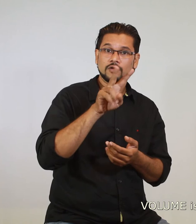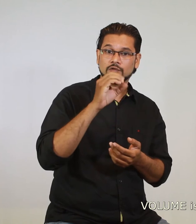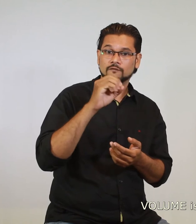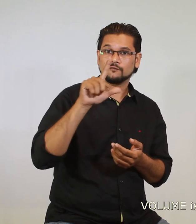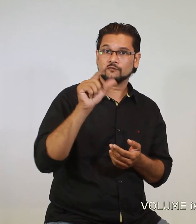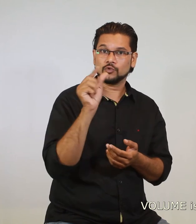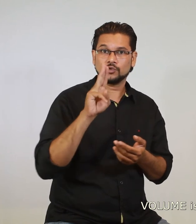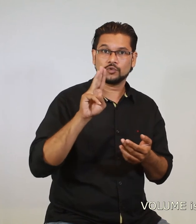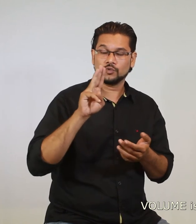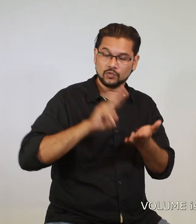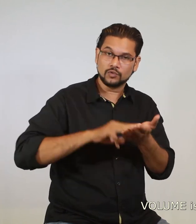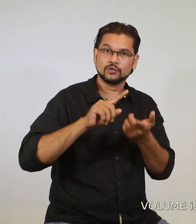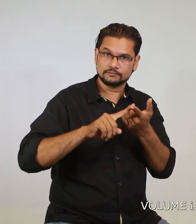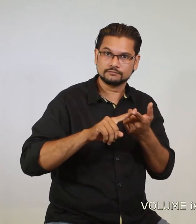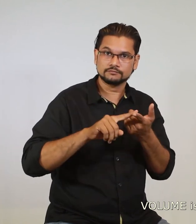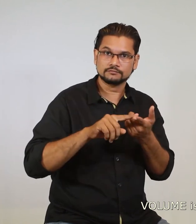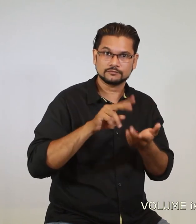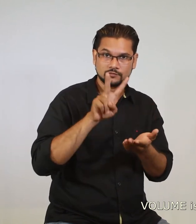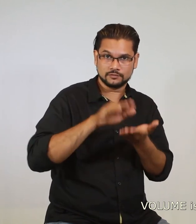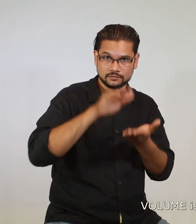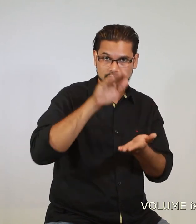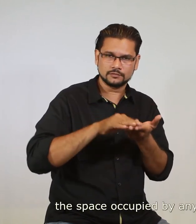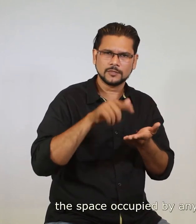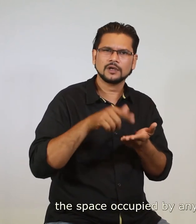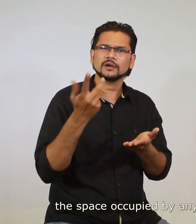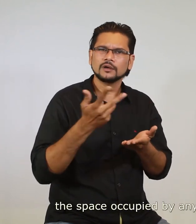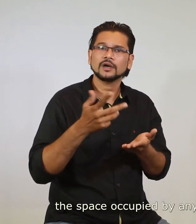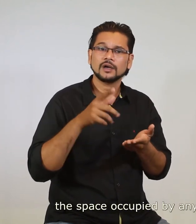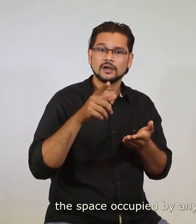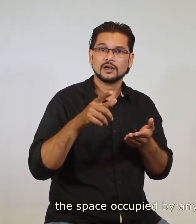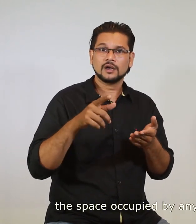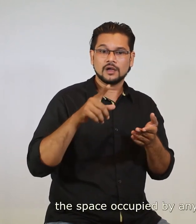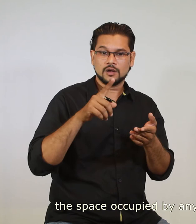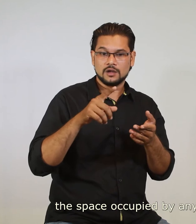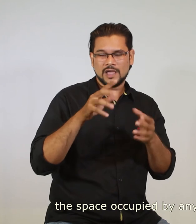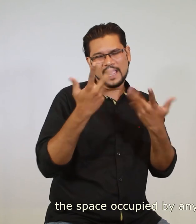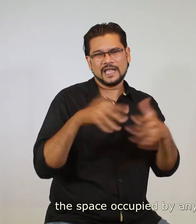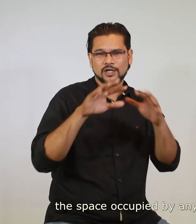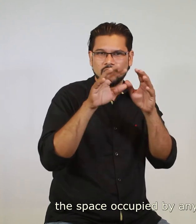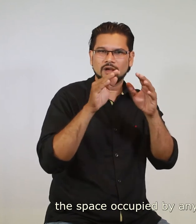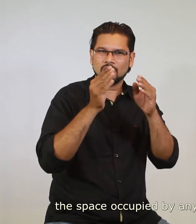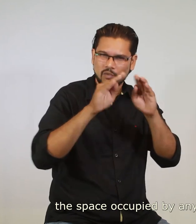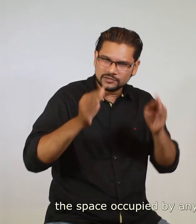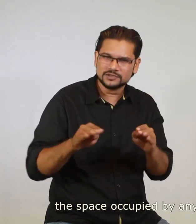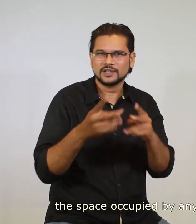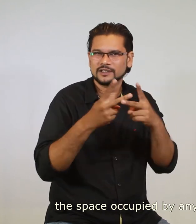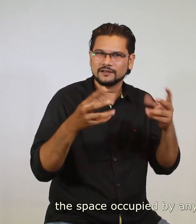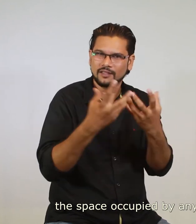Volume is the space occupied by any object